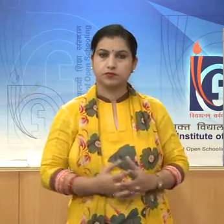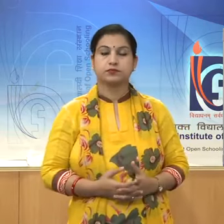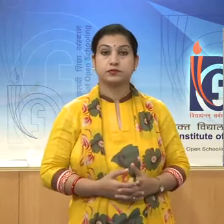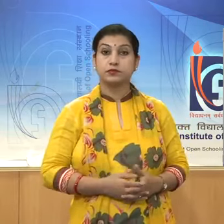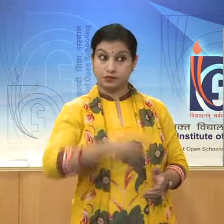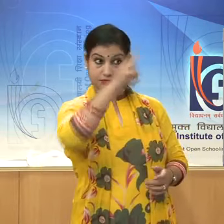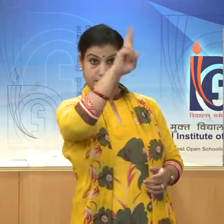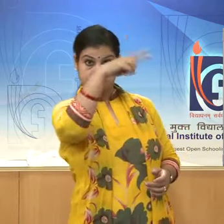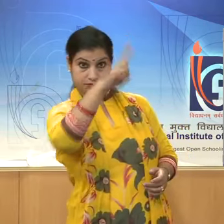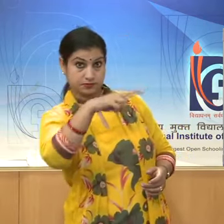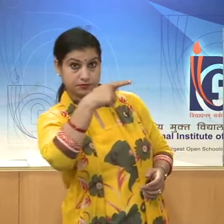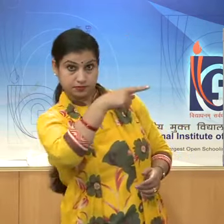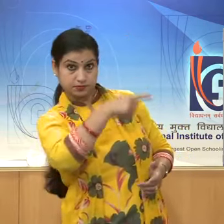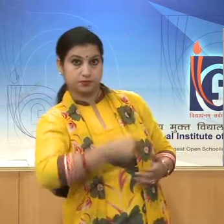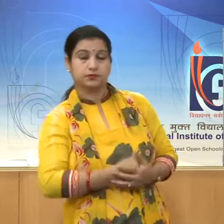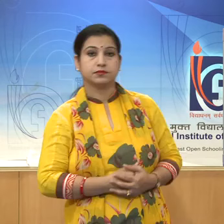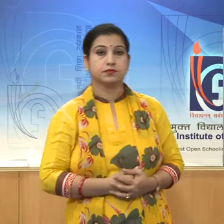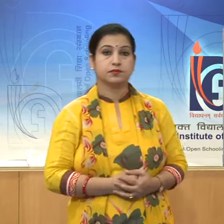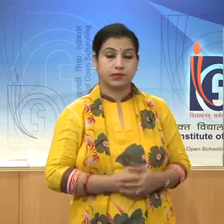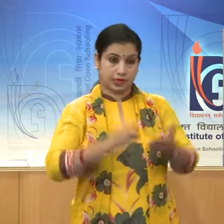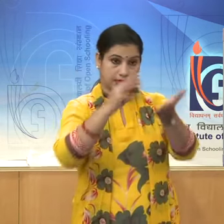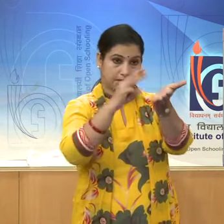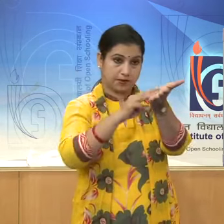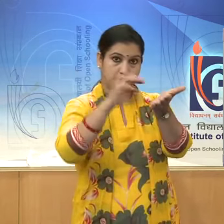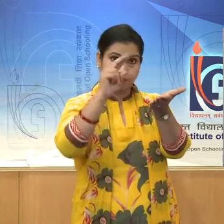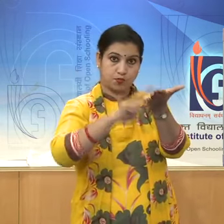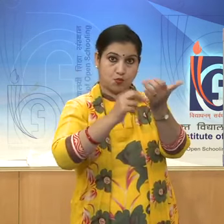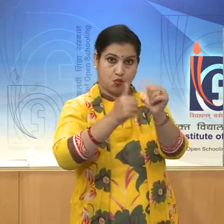In the portrait of Mona Lisa,